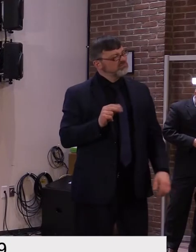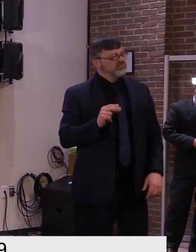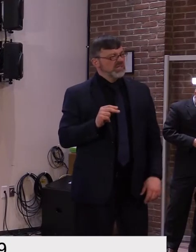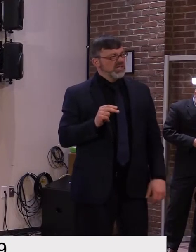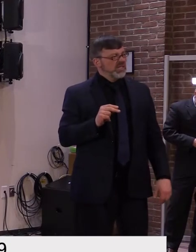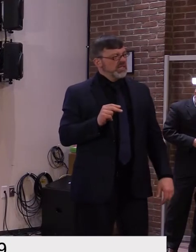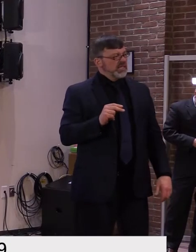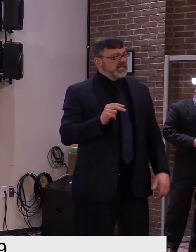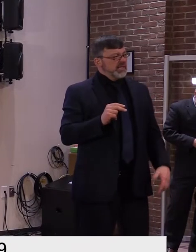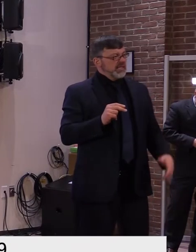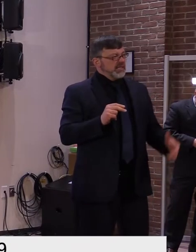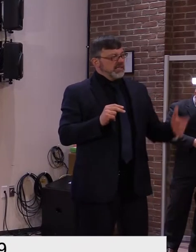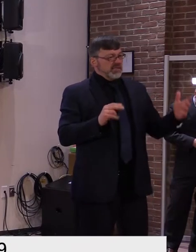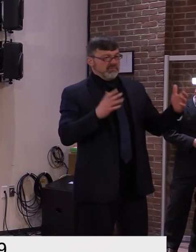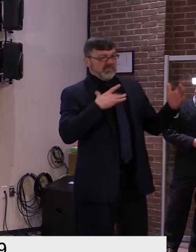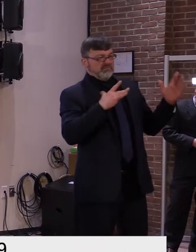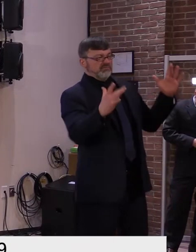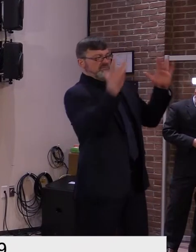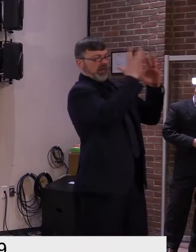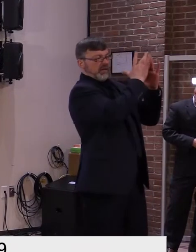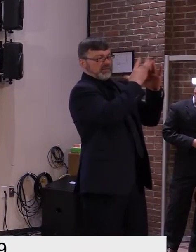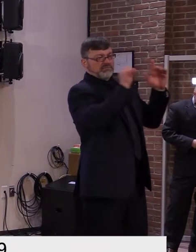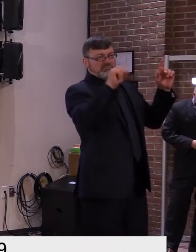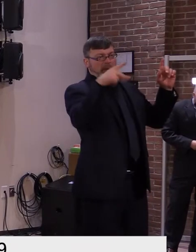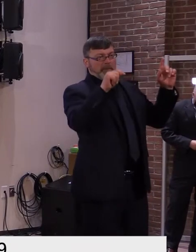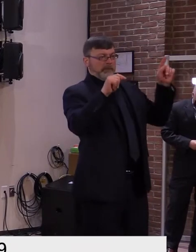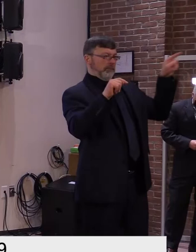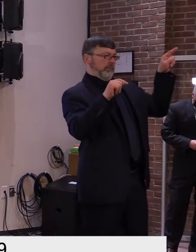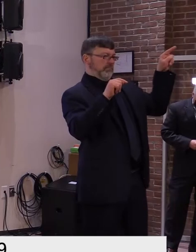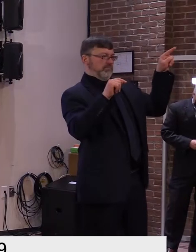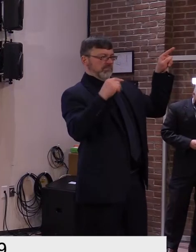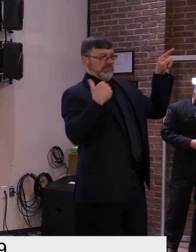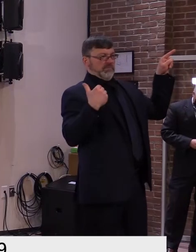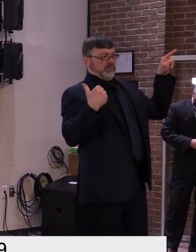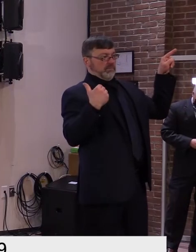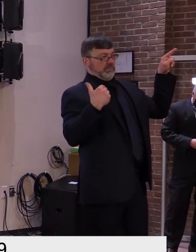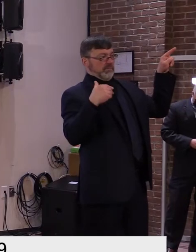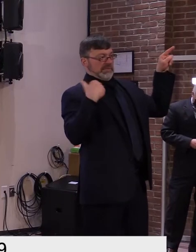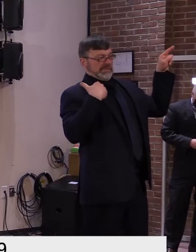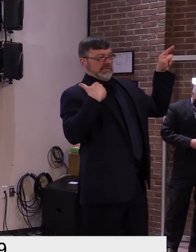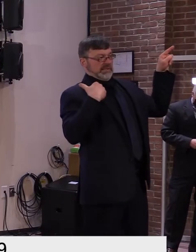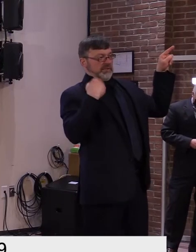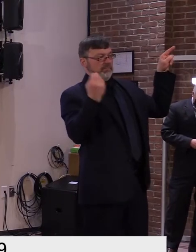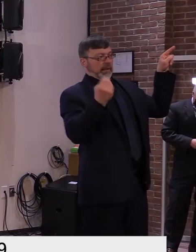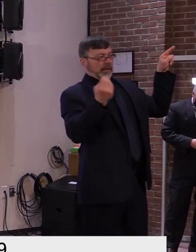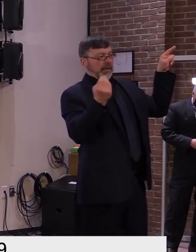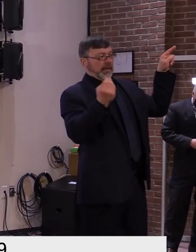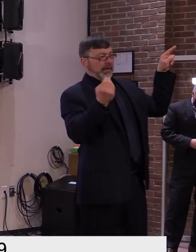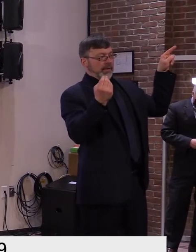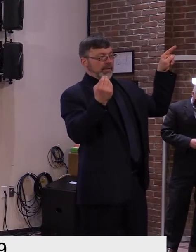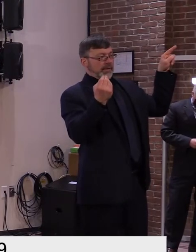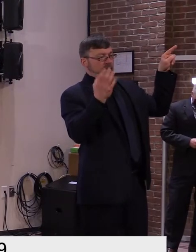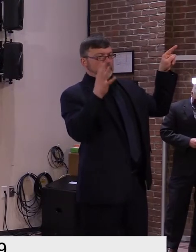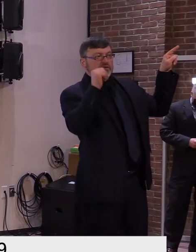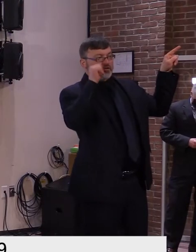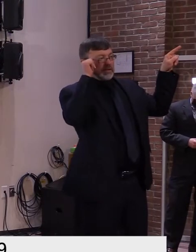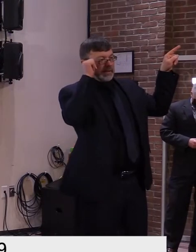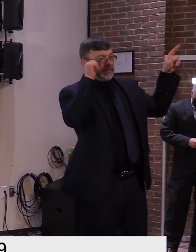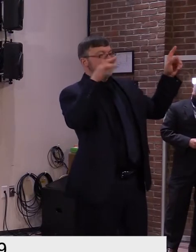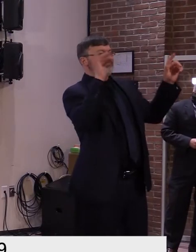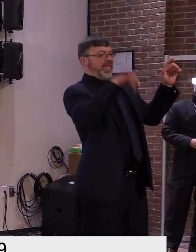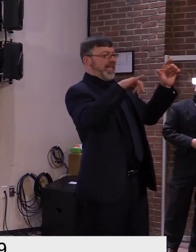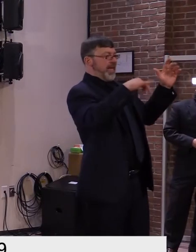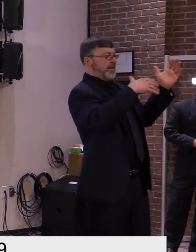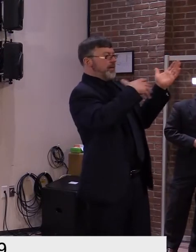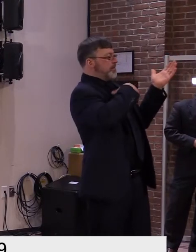superintendent Monday. It must have been yesterday, I guess. And we discussed her situation, and it is a function of community spread,